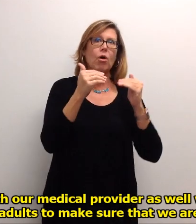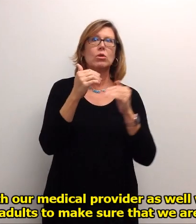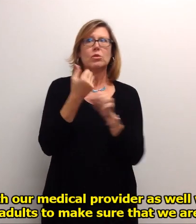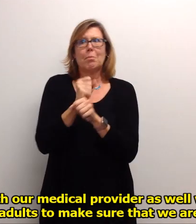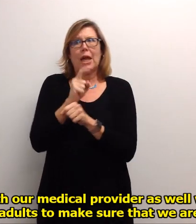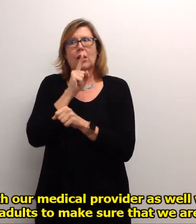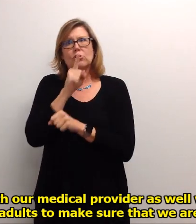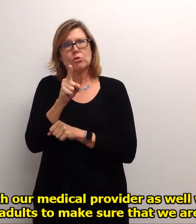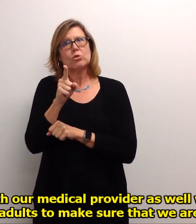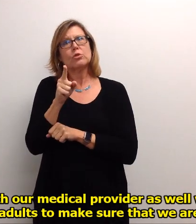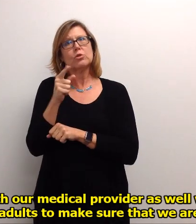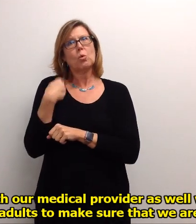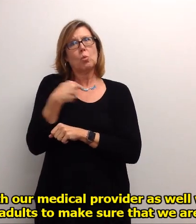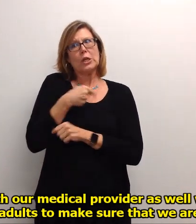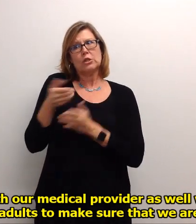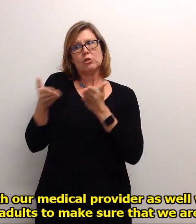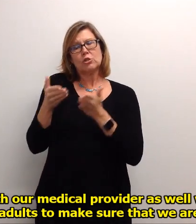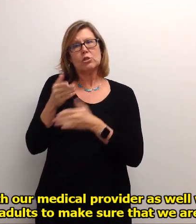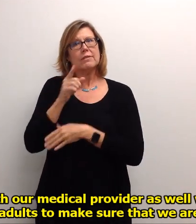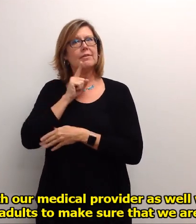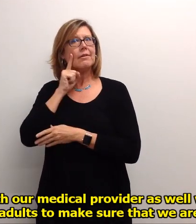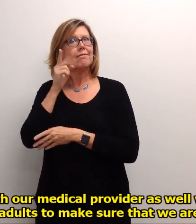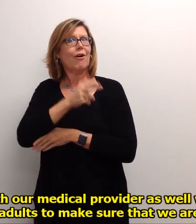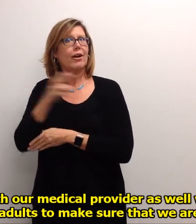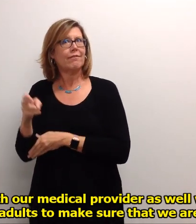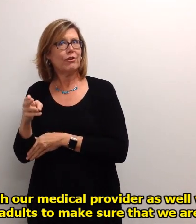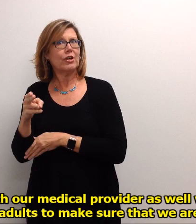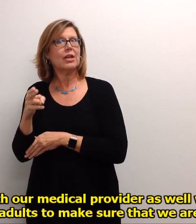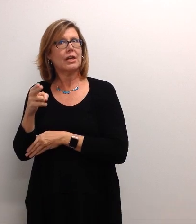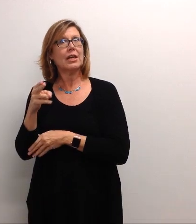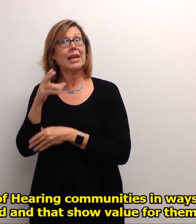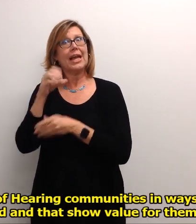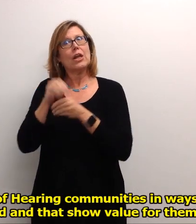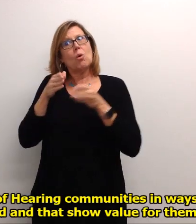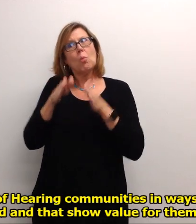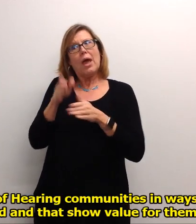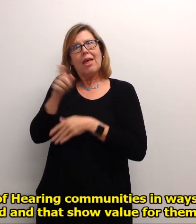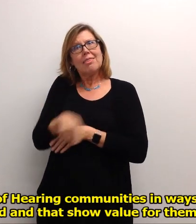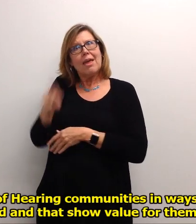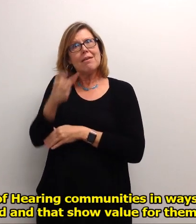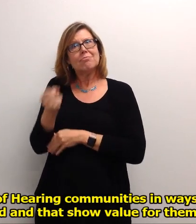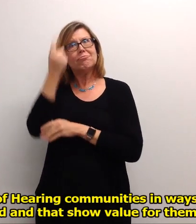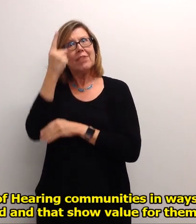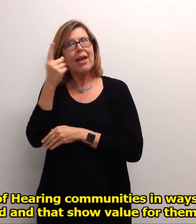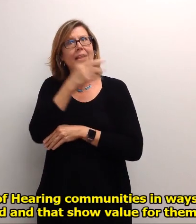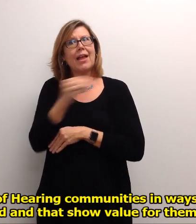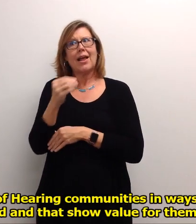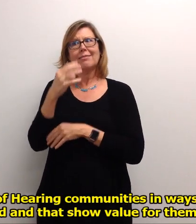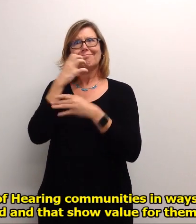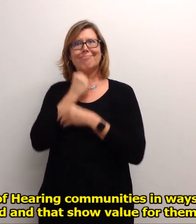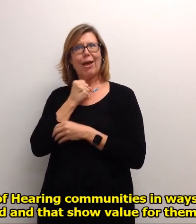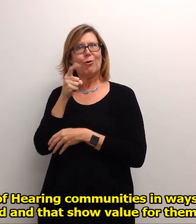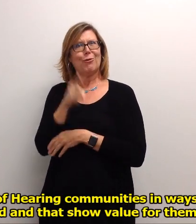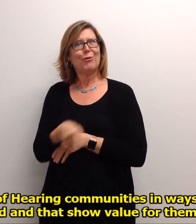who works with children and adults to make sure that we are serving the deaf and hard of hearing communities in ways that they understand